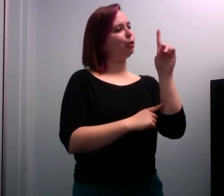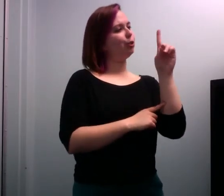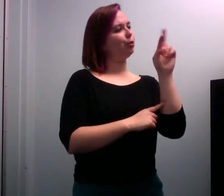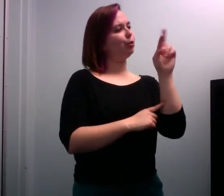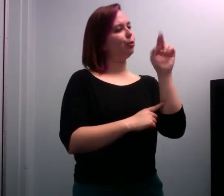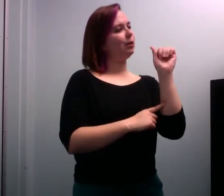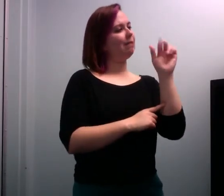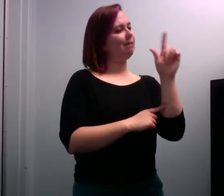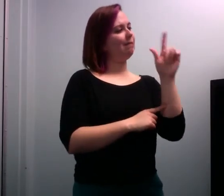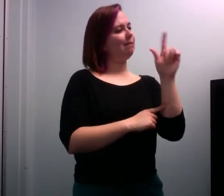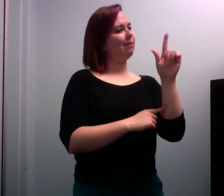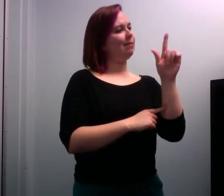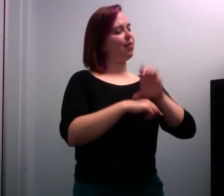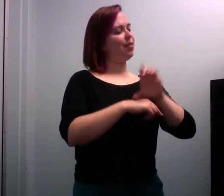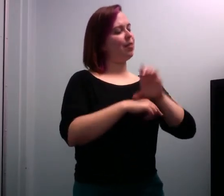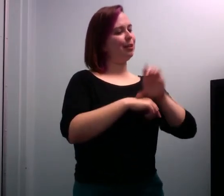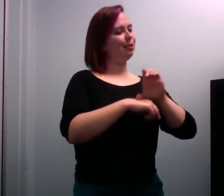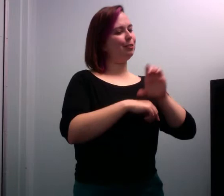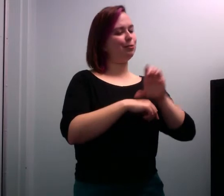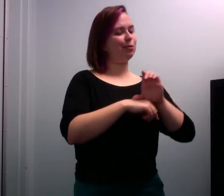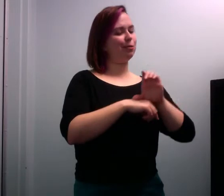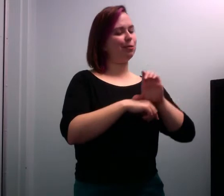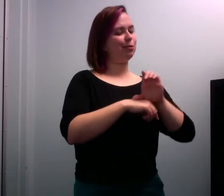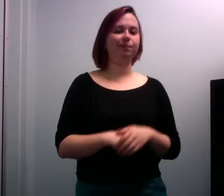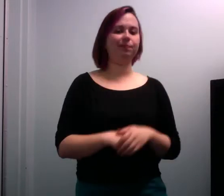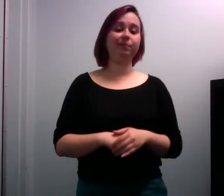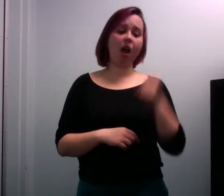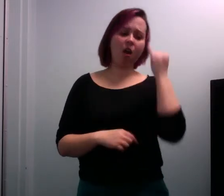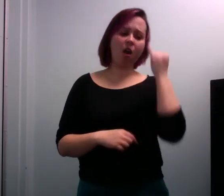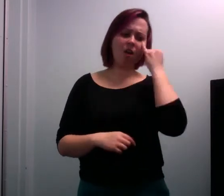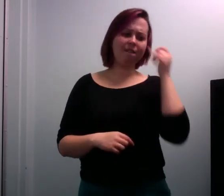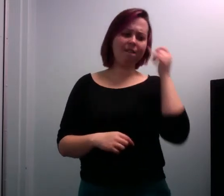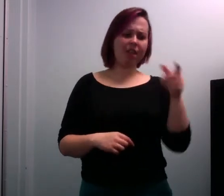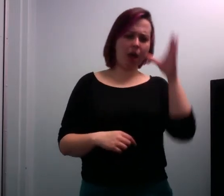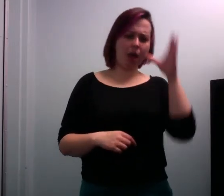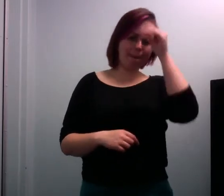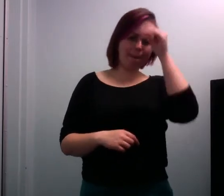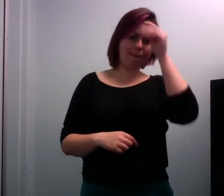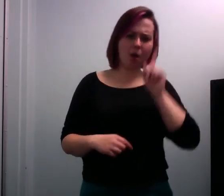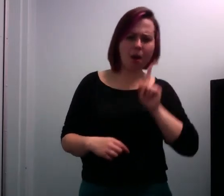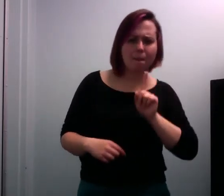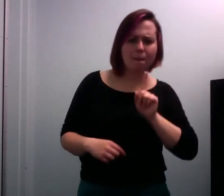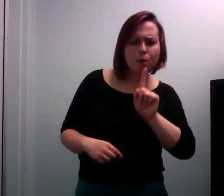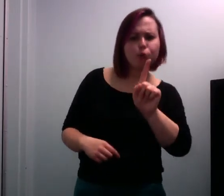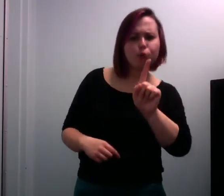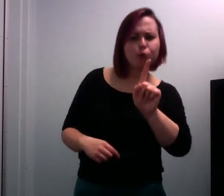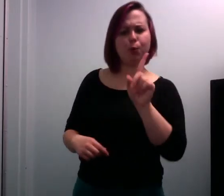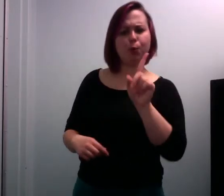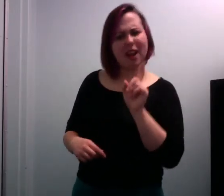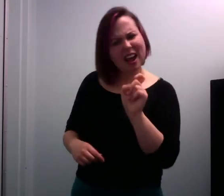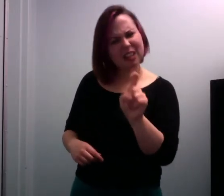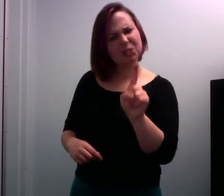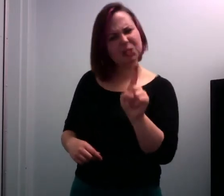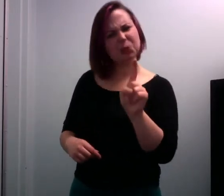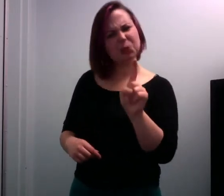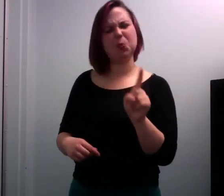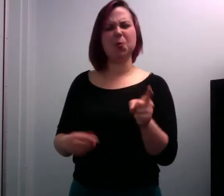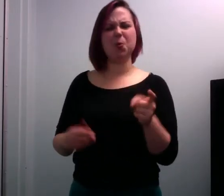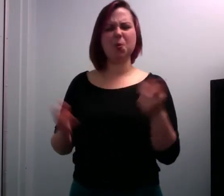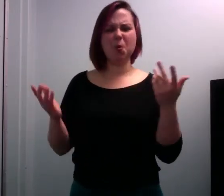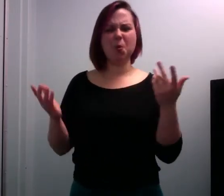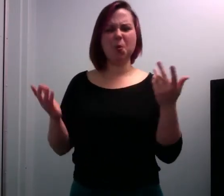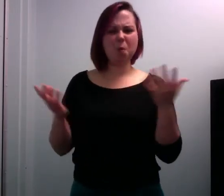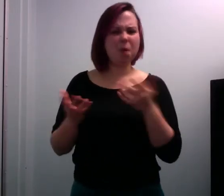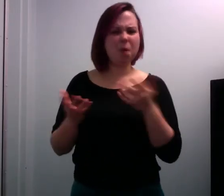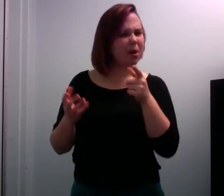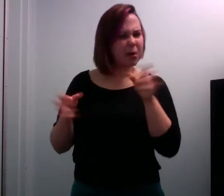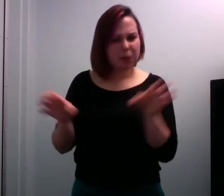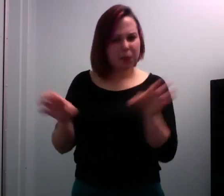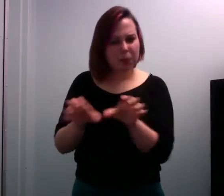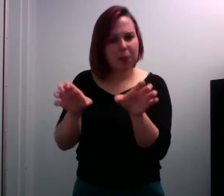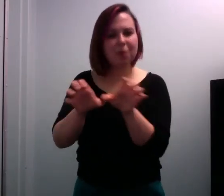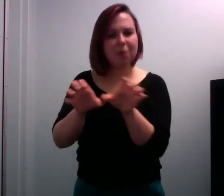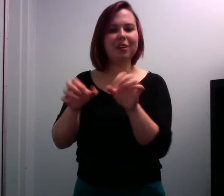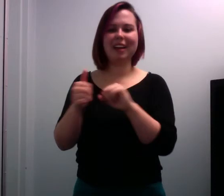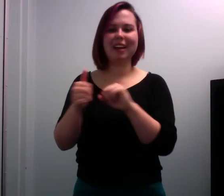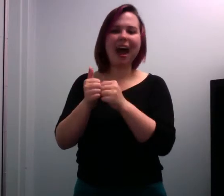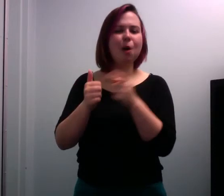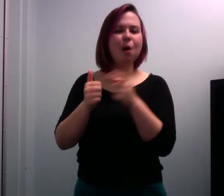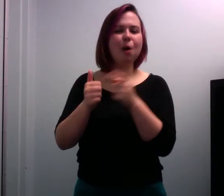Now, if this little boy approached you and asked you, "What are you doing?" how would you respond? Do